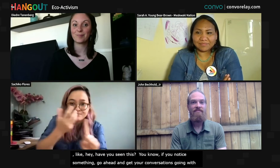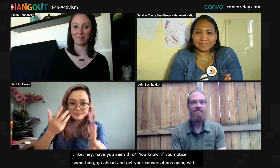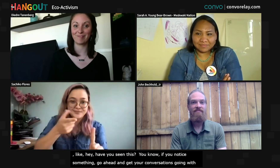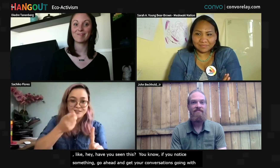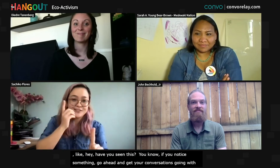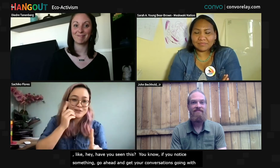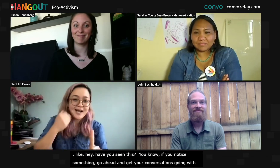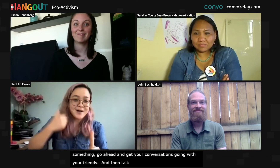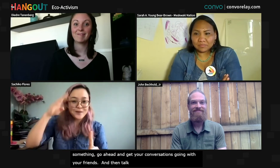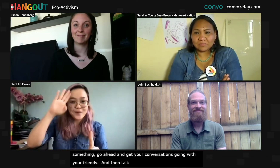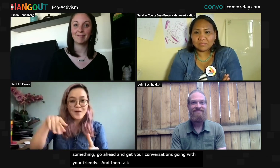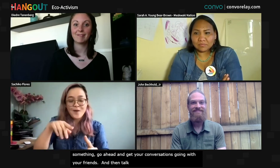could get involved.